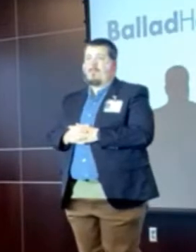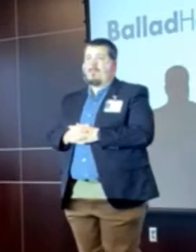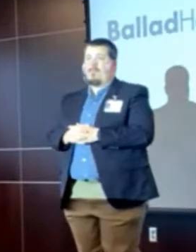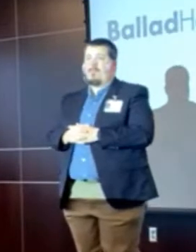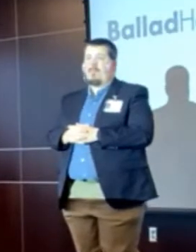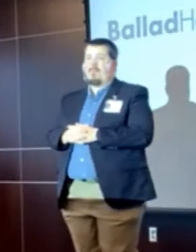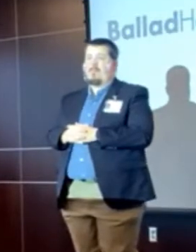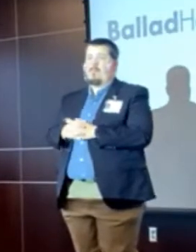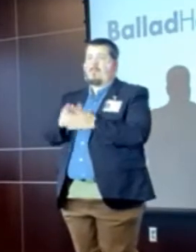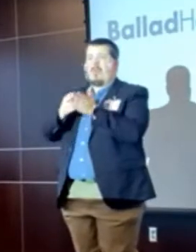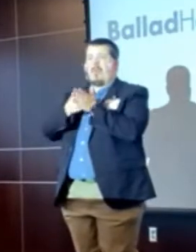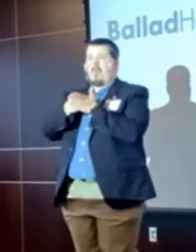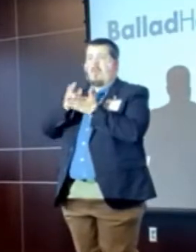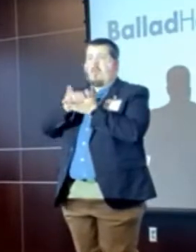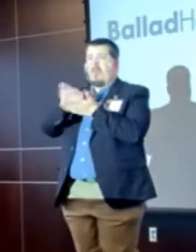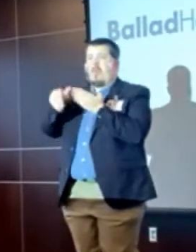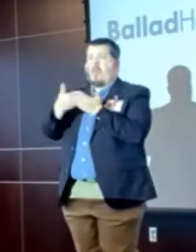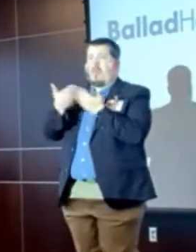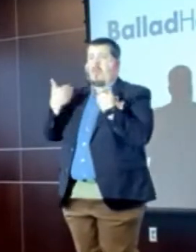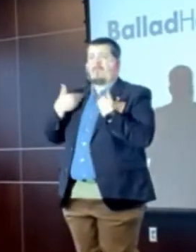Honestly, I don't have a lot to ask today,